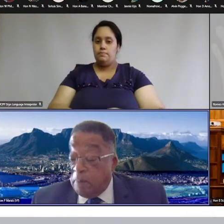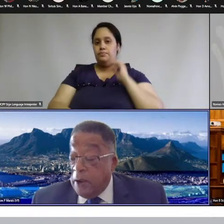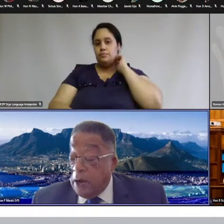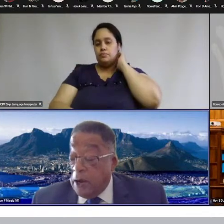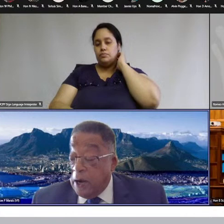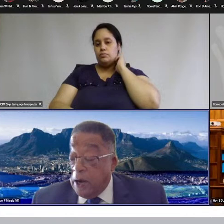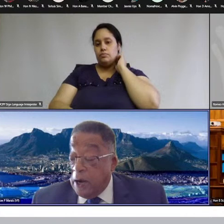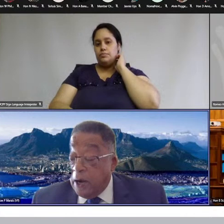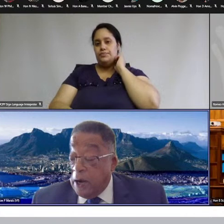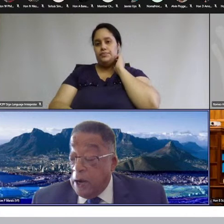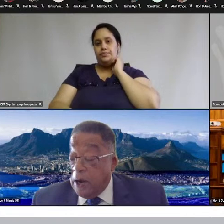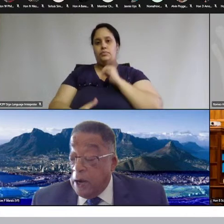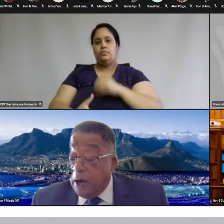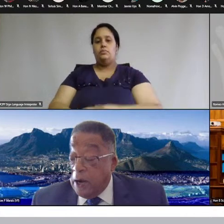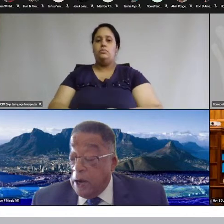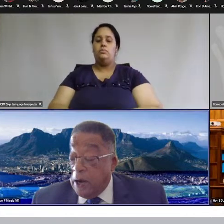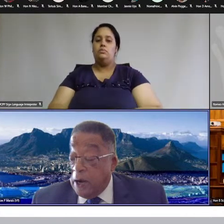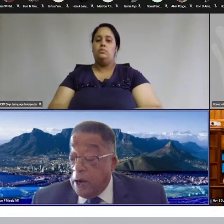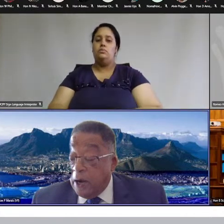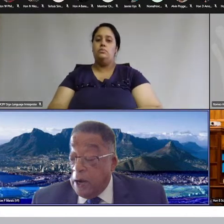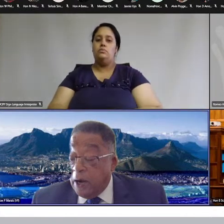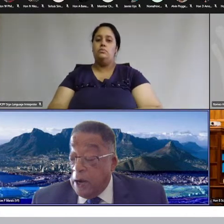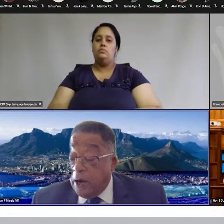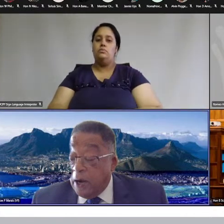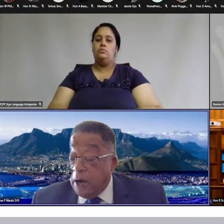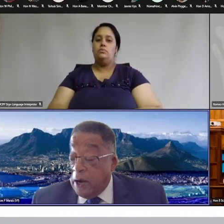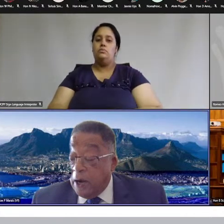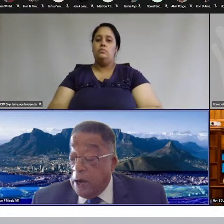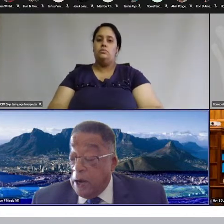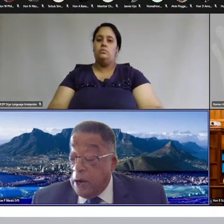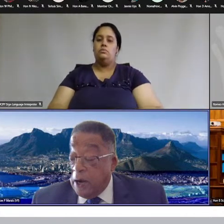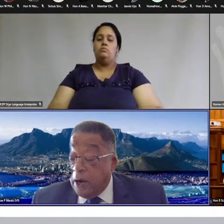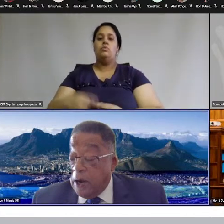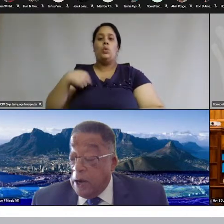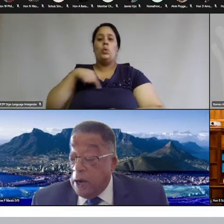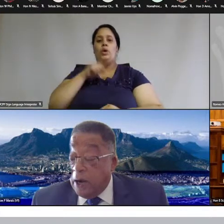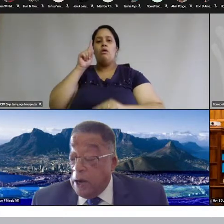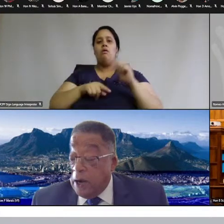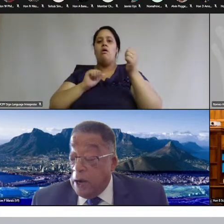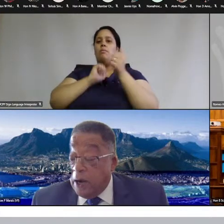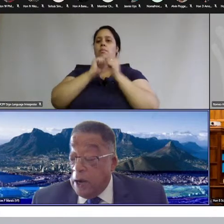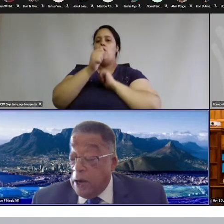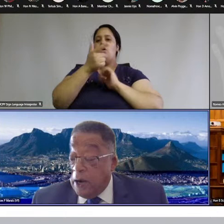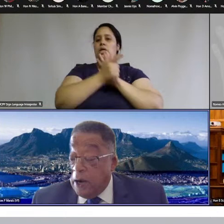our inability to pass legislation